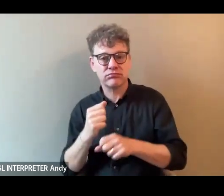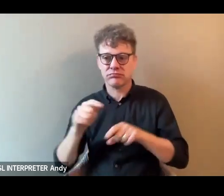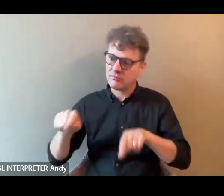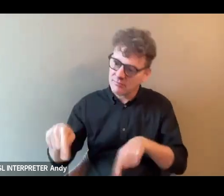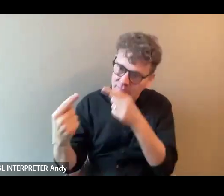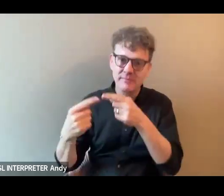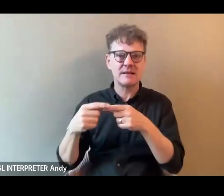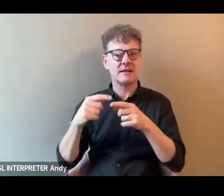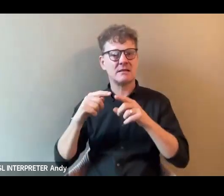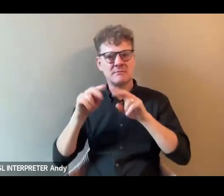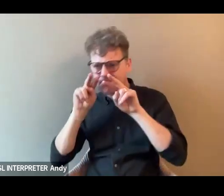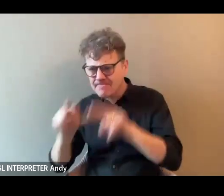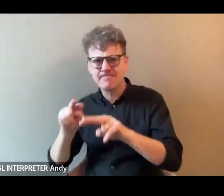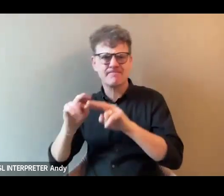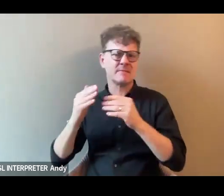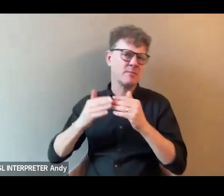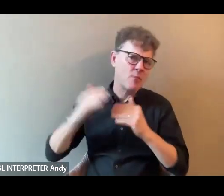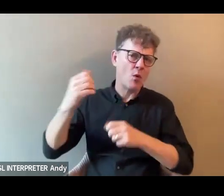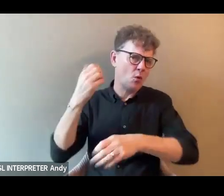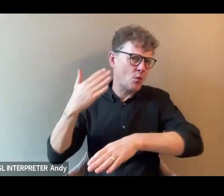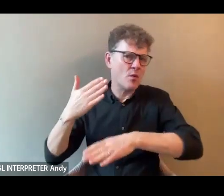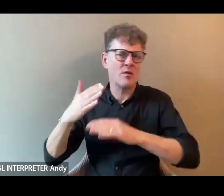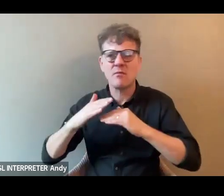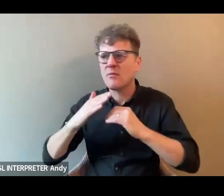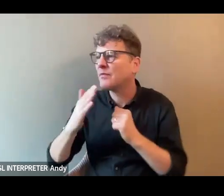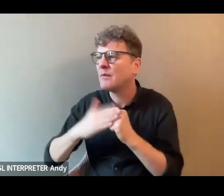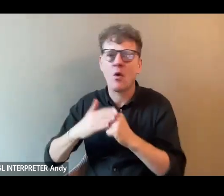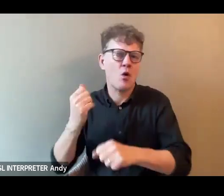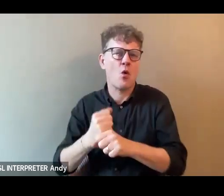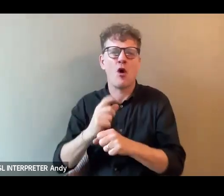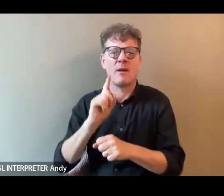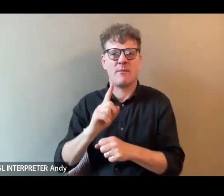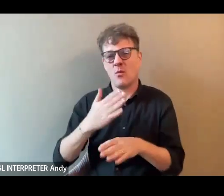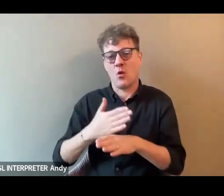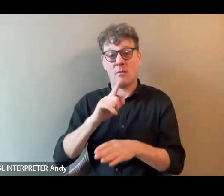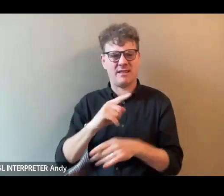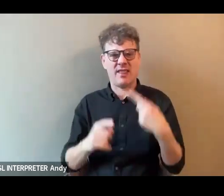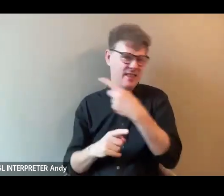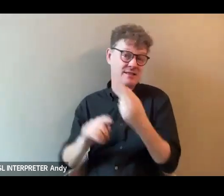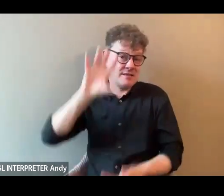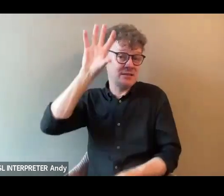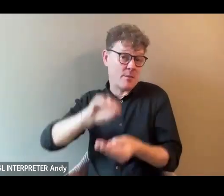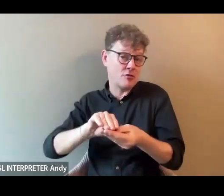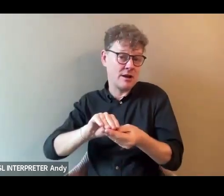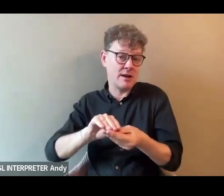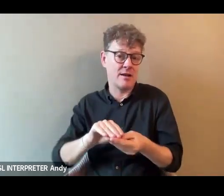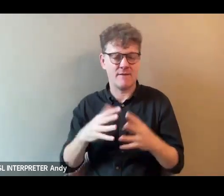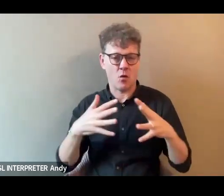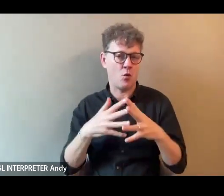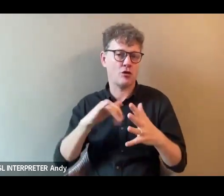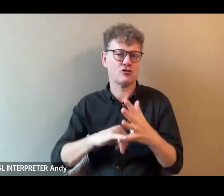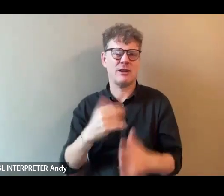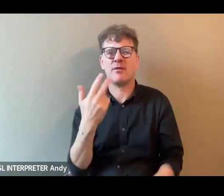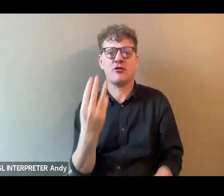looked at quite some length, but this is just a kind of a summary. So hopefully it does the work stream